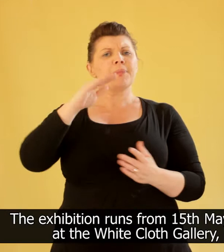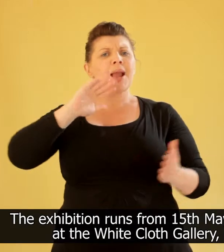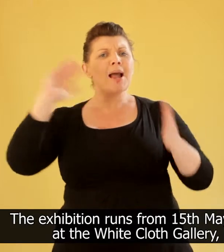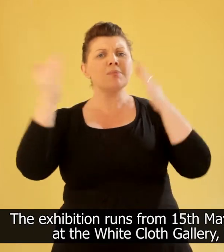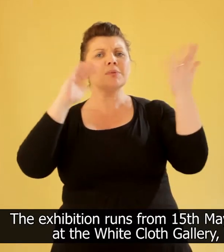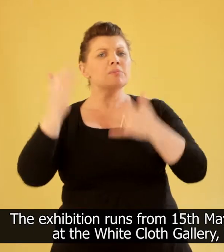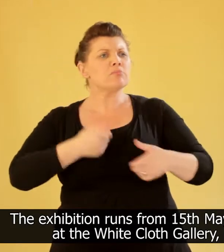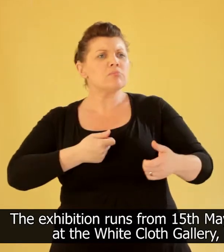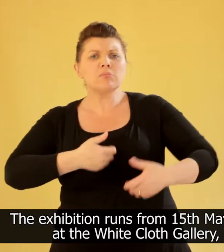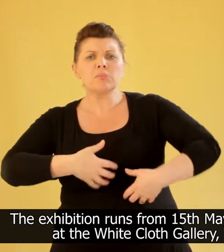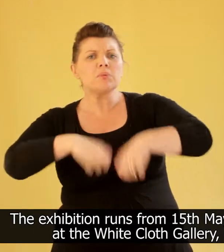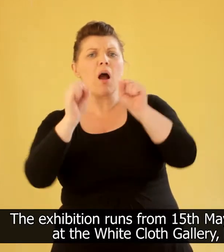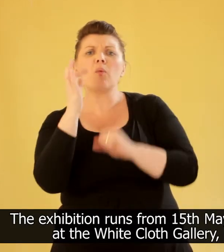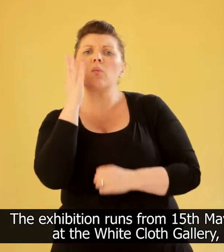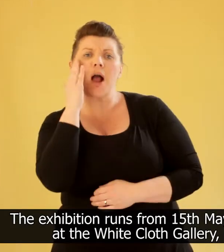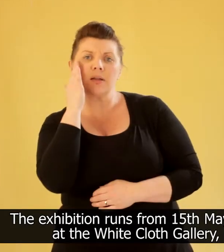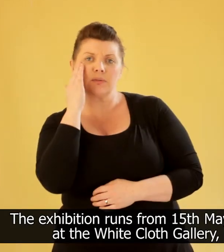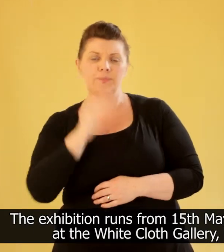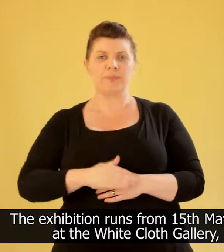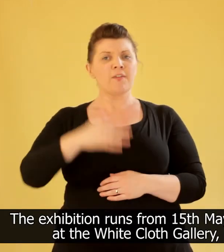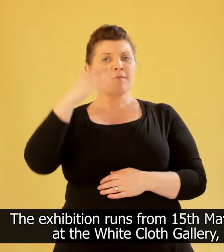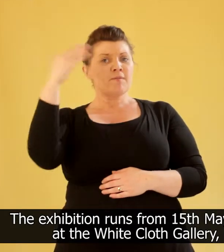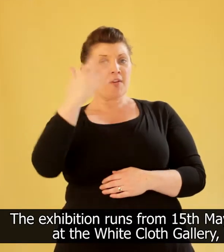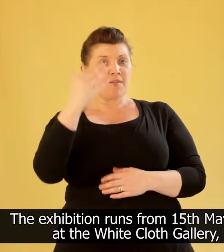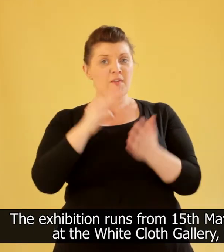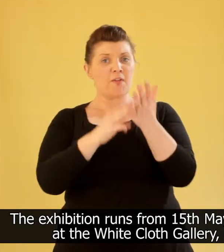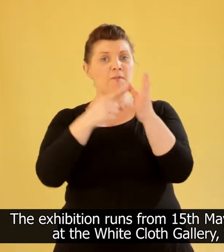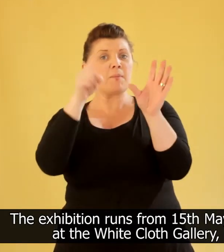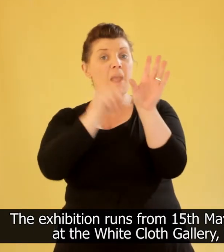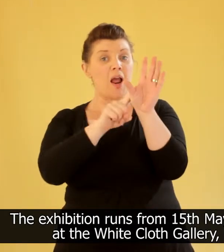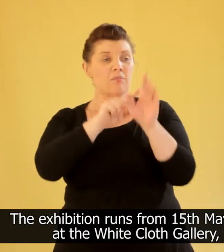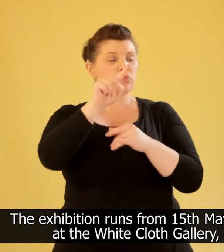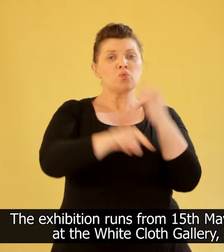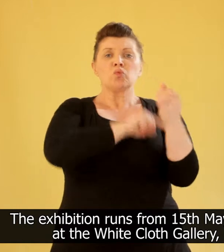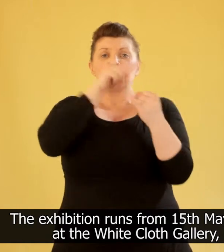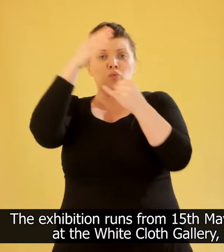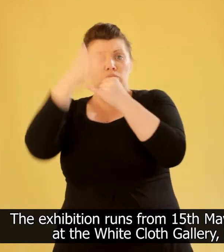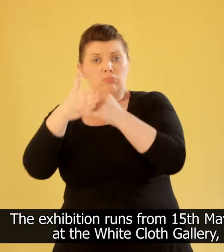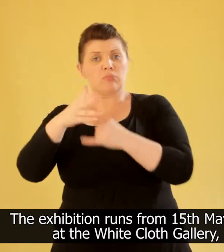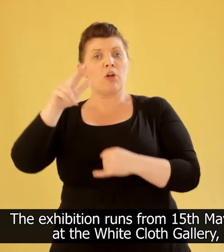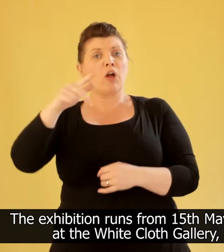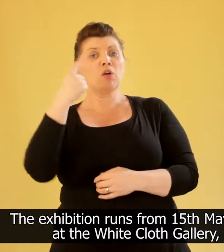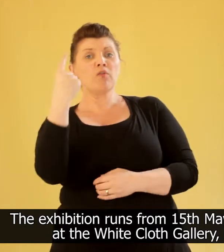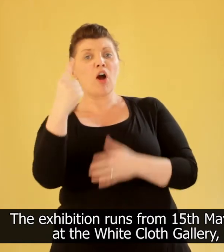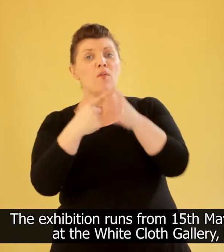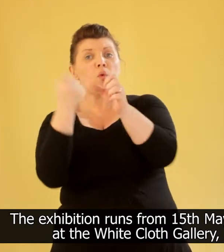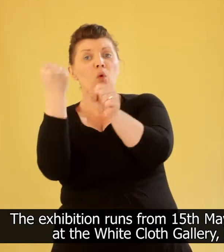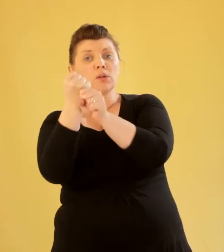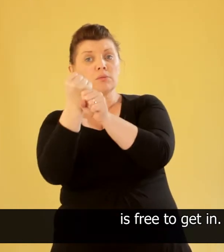The exhibition runs from the 15th of May to the 31st of August at the White Cloth Gallery, Leeds, and